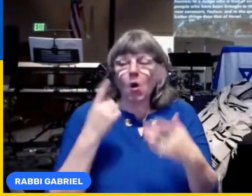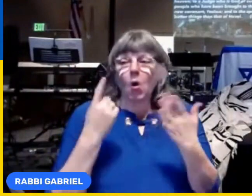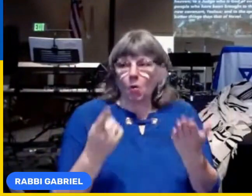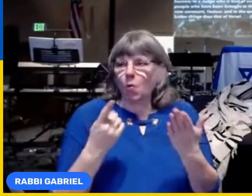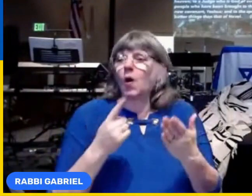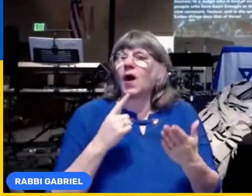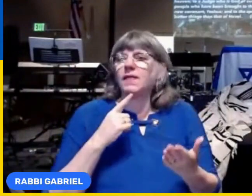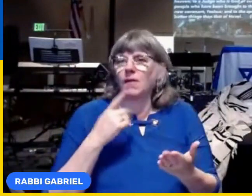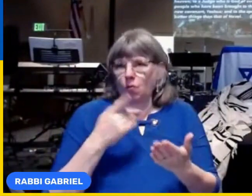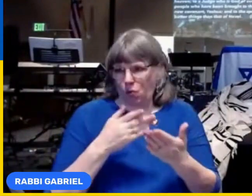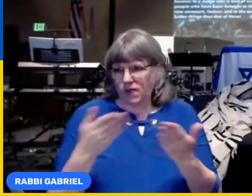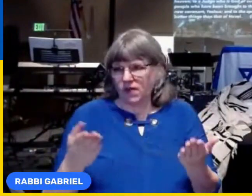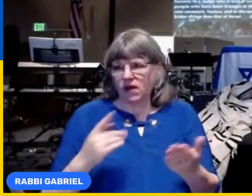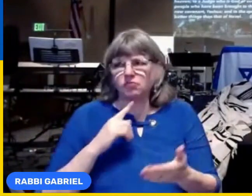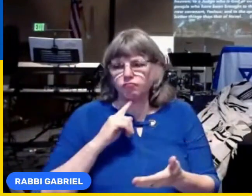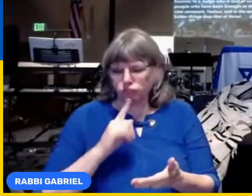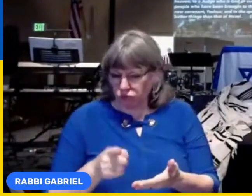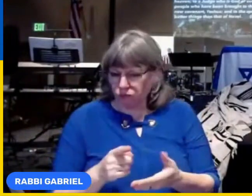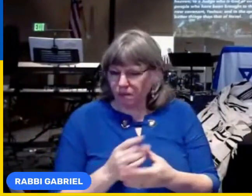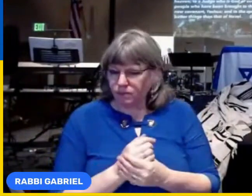One thing is sure,